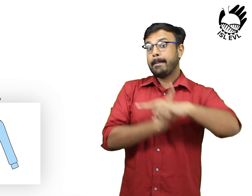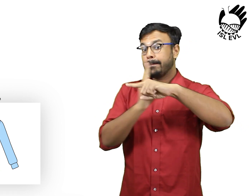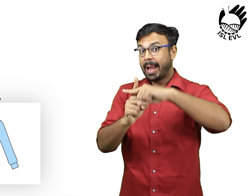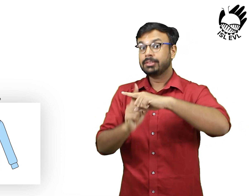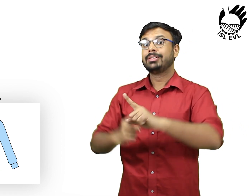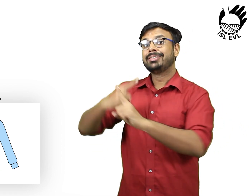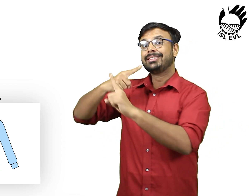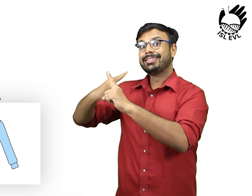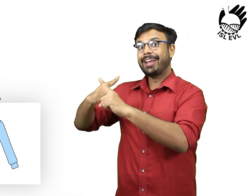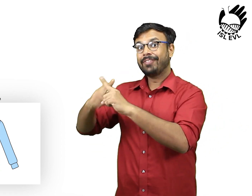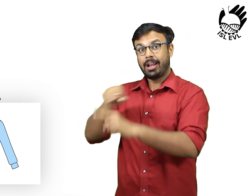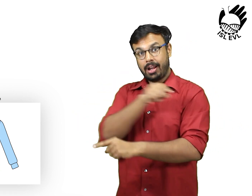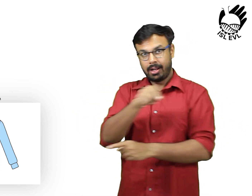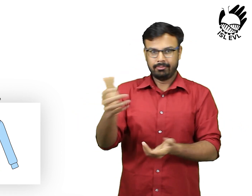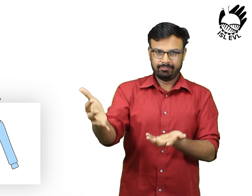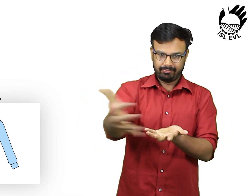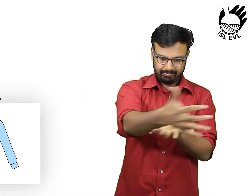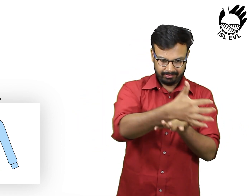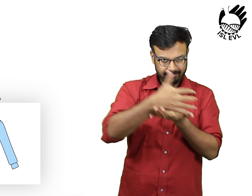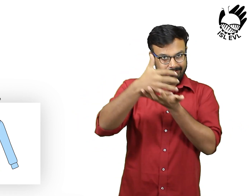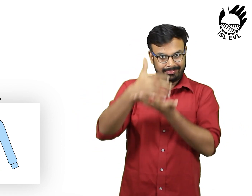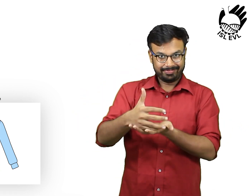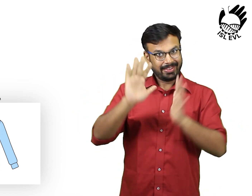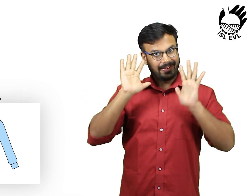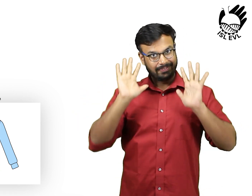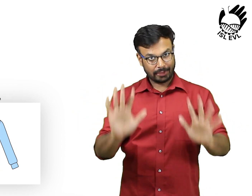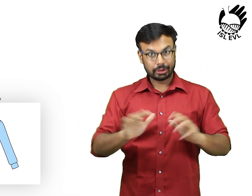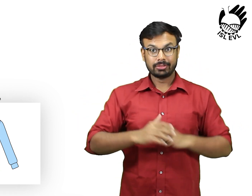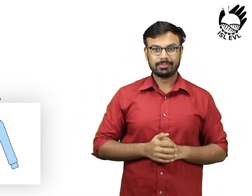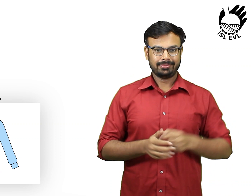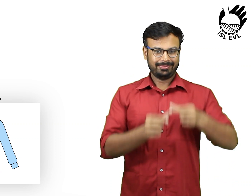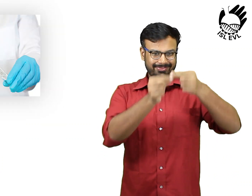Test the samples A to F and X.